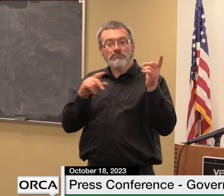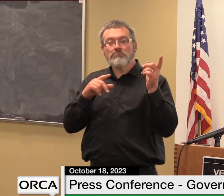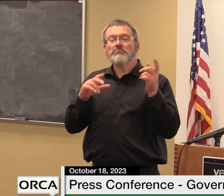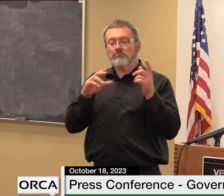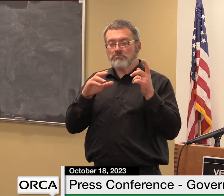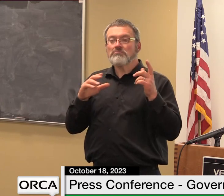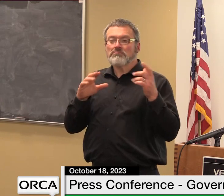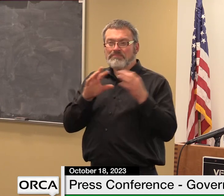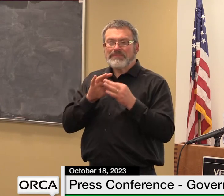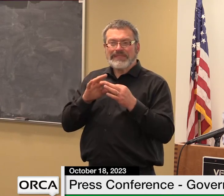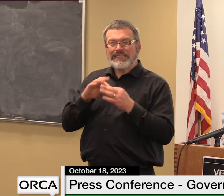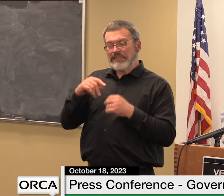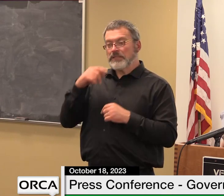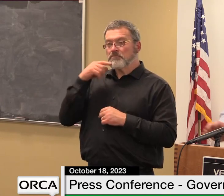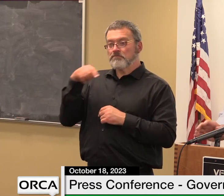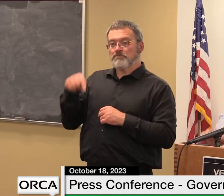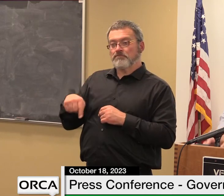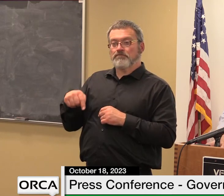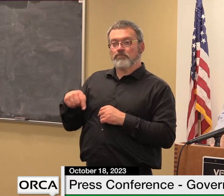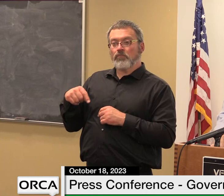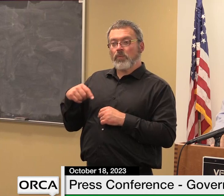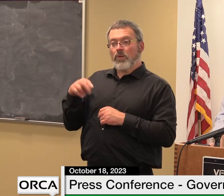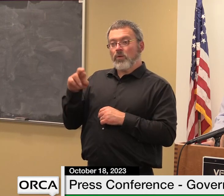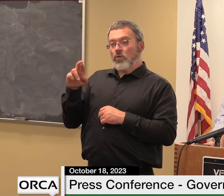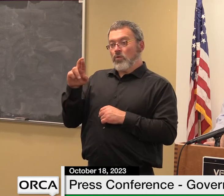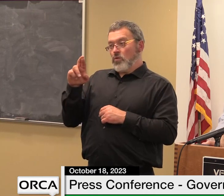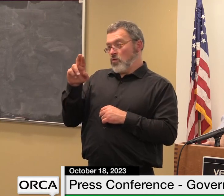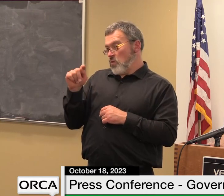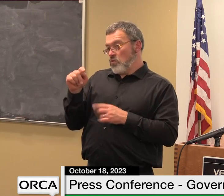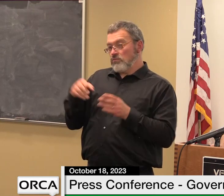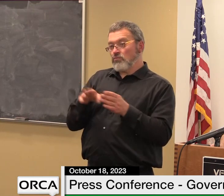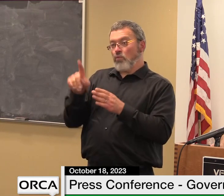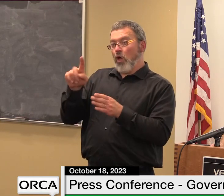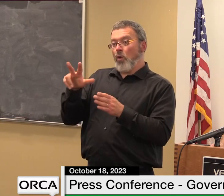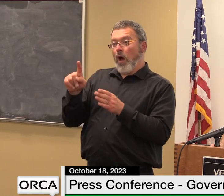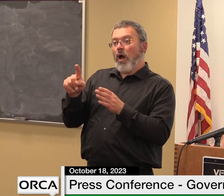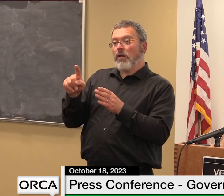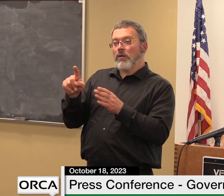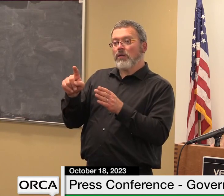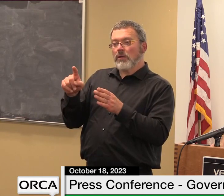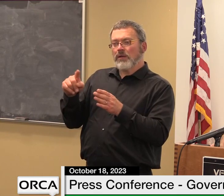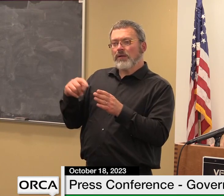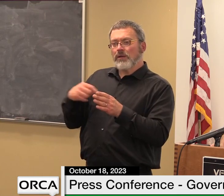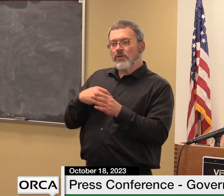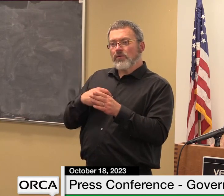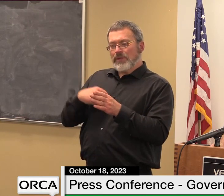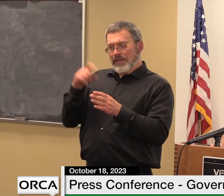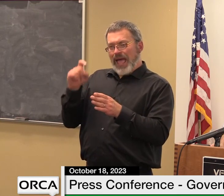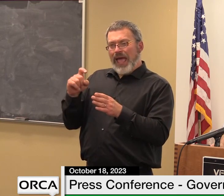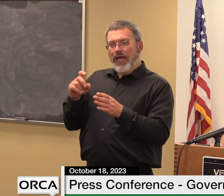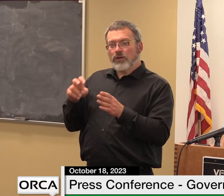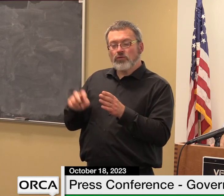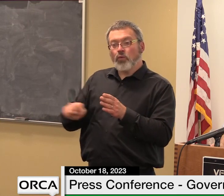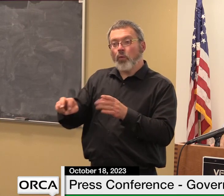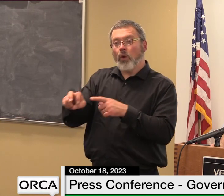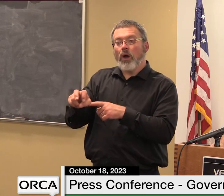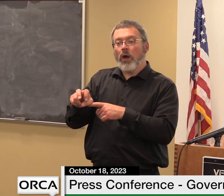to Vermont Route 131, and we'd even arrange a media tour if you'd like, the damaged sites that you'll